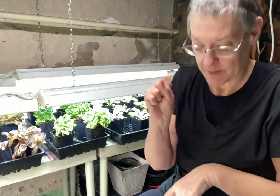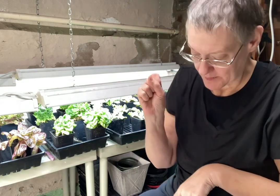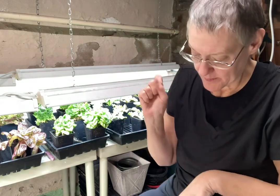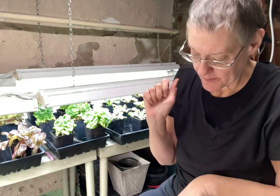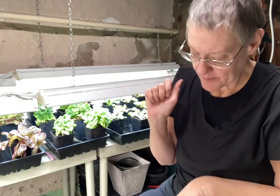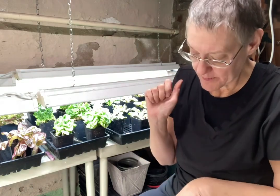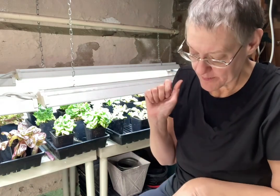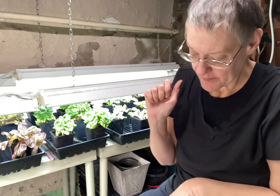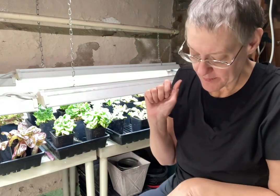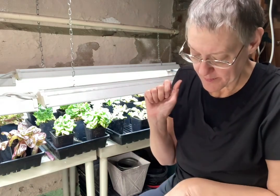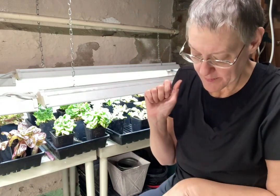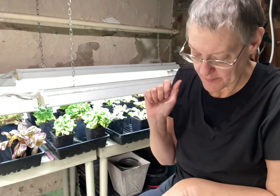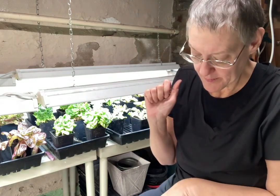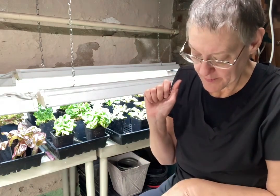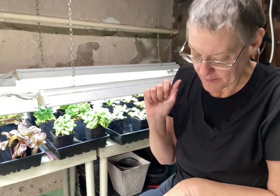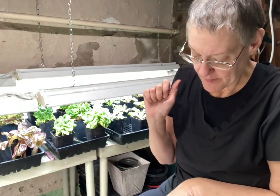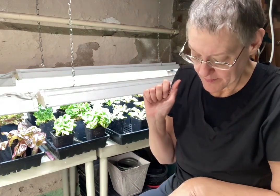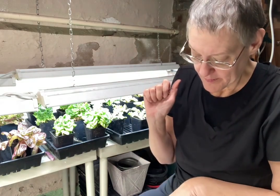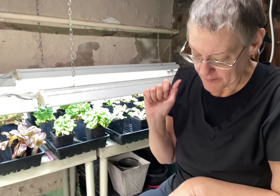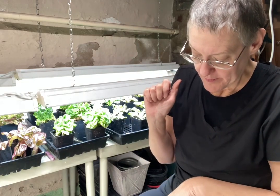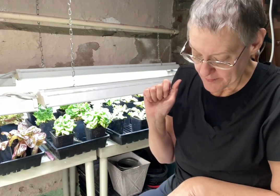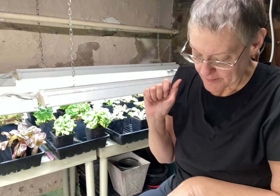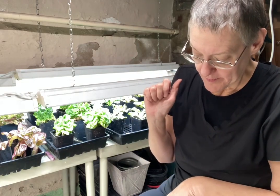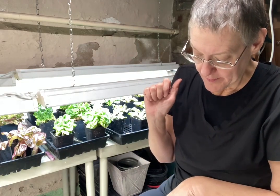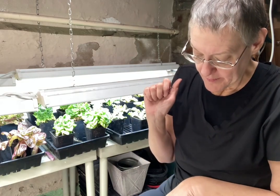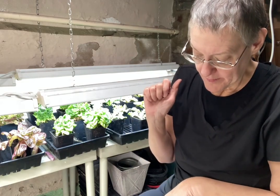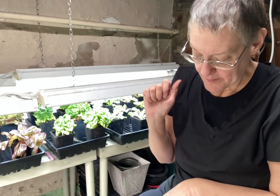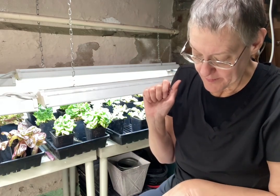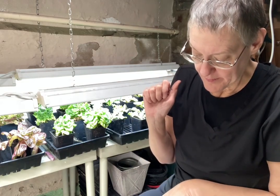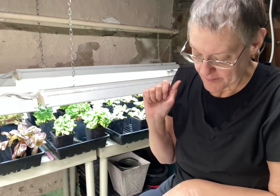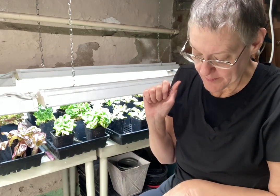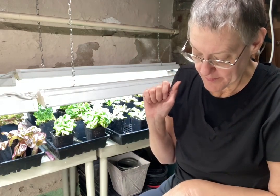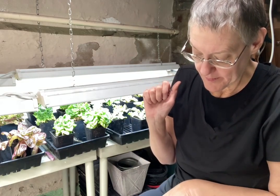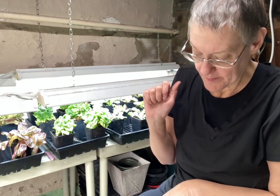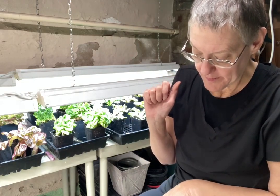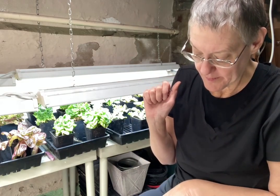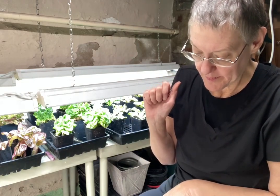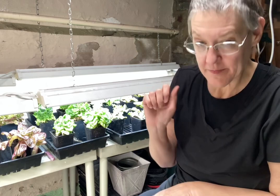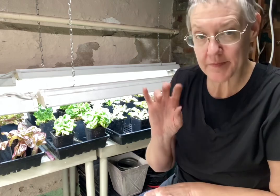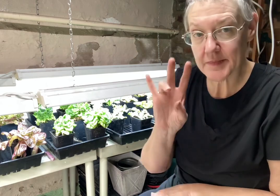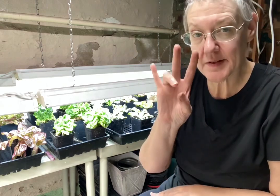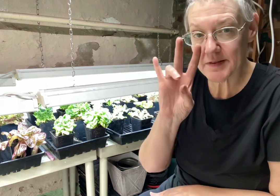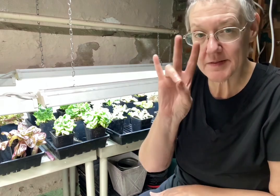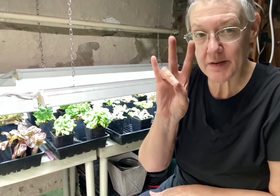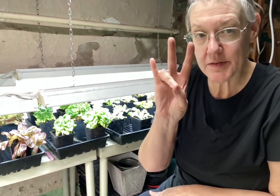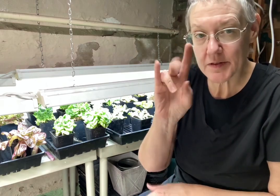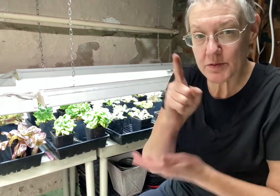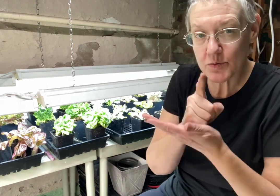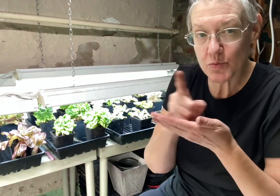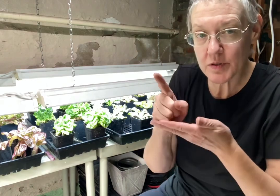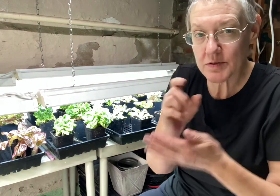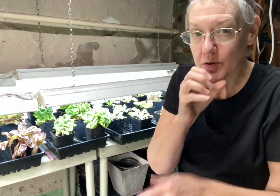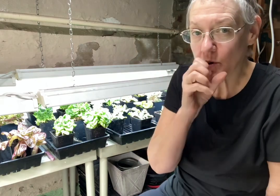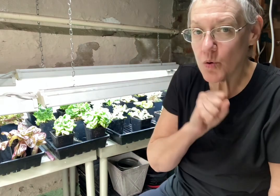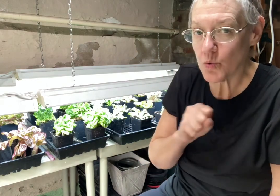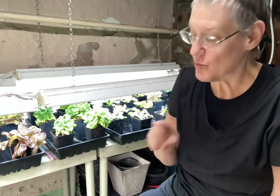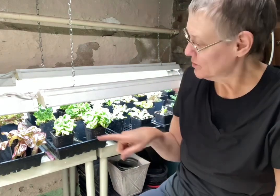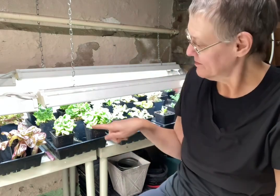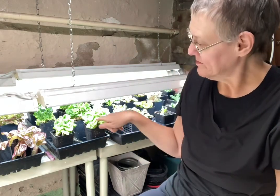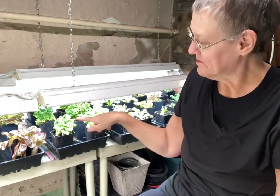these 4-inch pots, it's been, it's been 7 weeks. So these